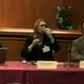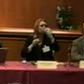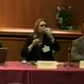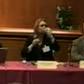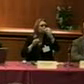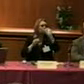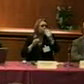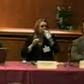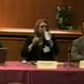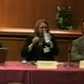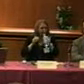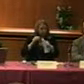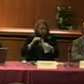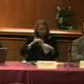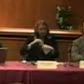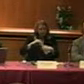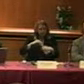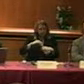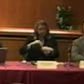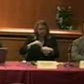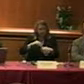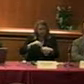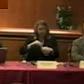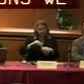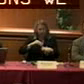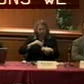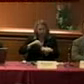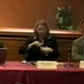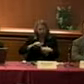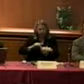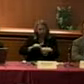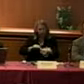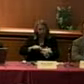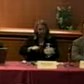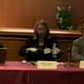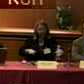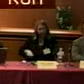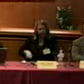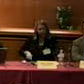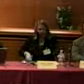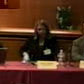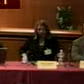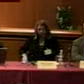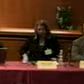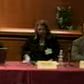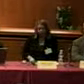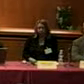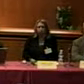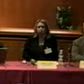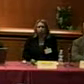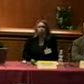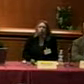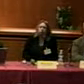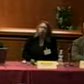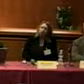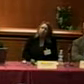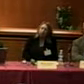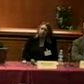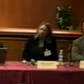Daly, and another was from Greg. Were either of those SMS relay? It wasn't my impression that they were. So